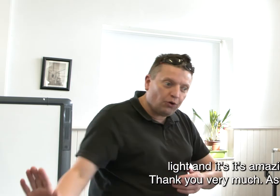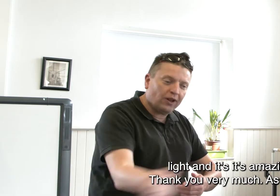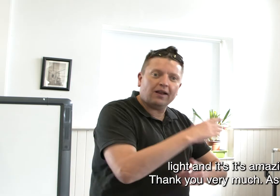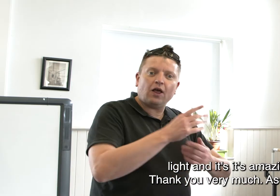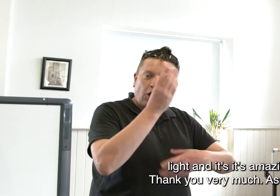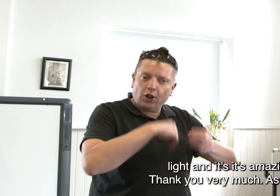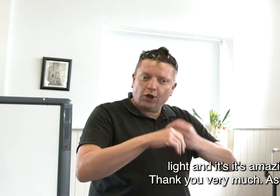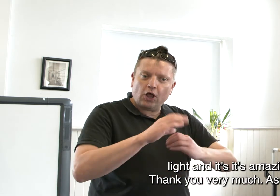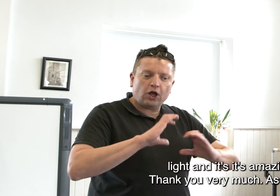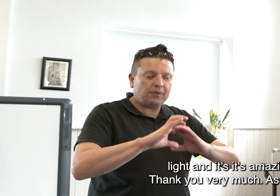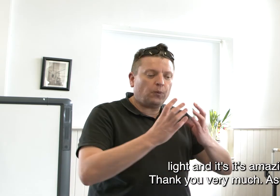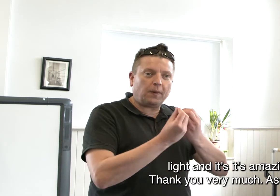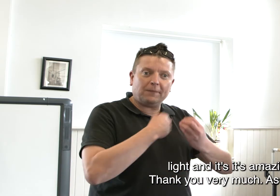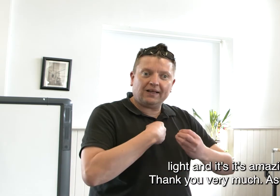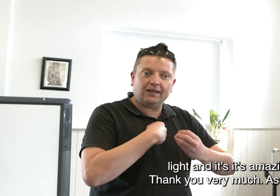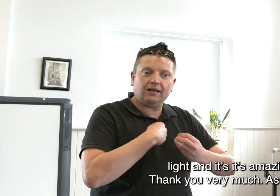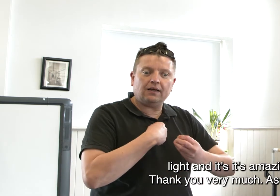amazing. Thank you very much.